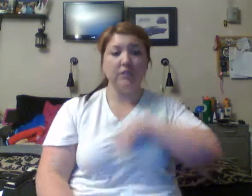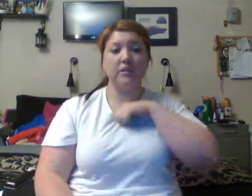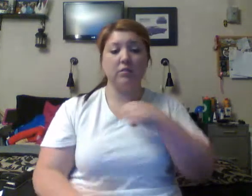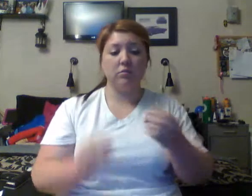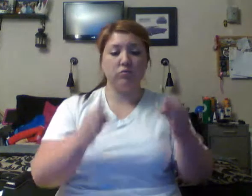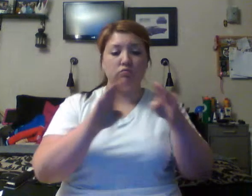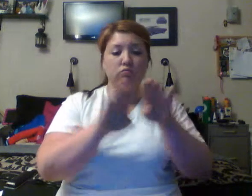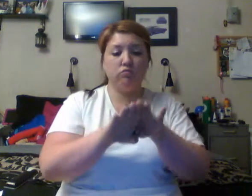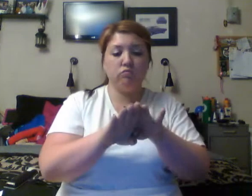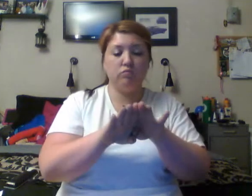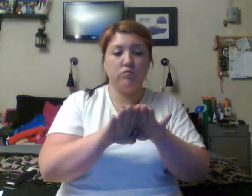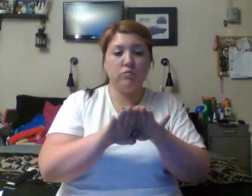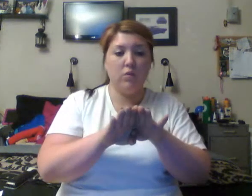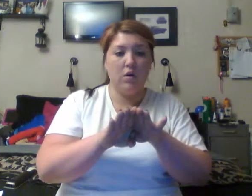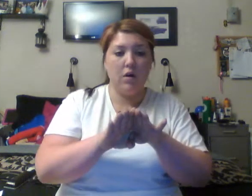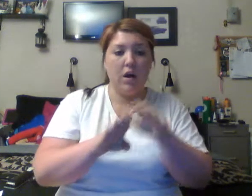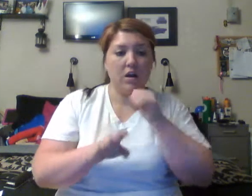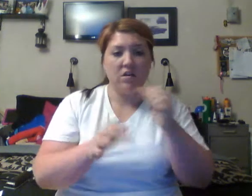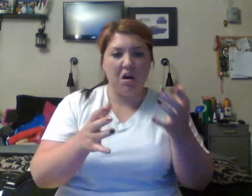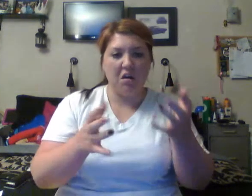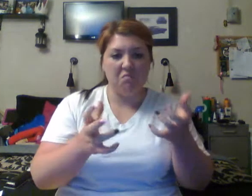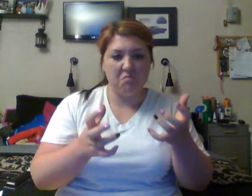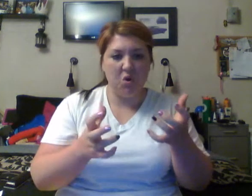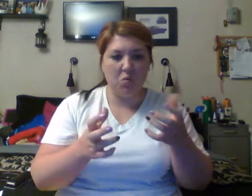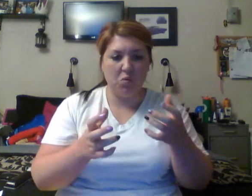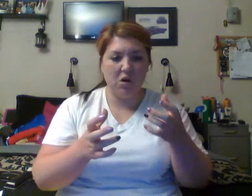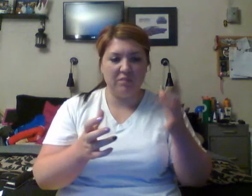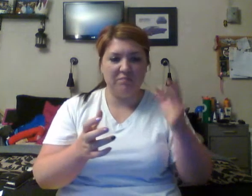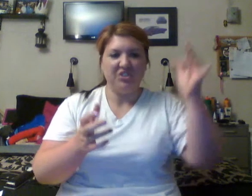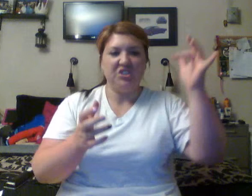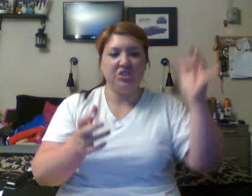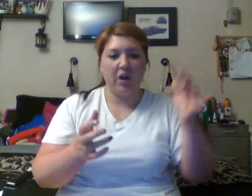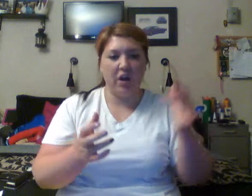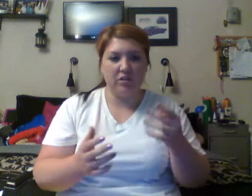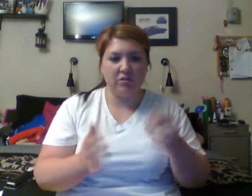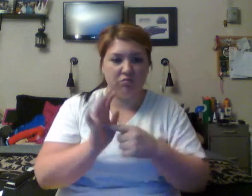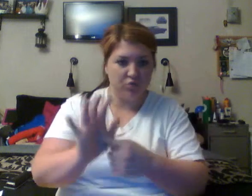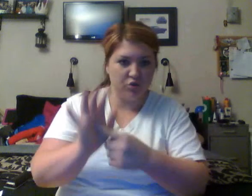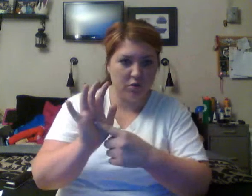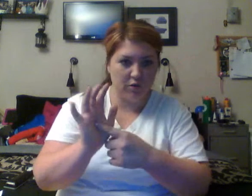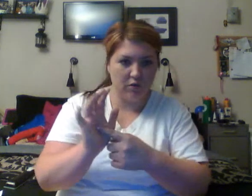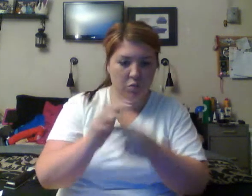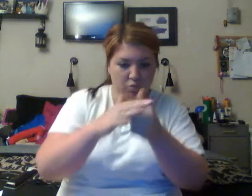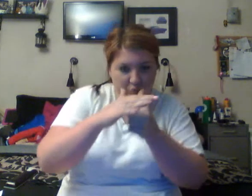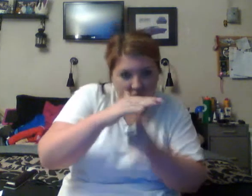the silver or the shiny part of the zipper showing in the middle. But the key when you're basting is to be sure